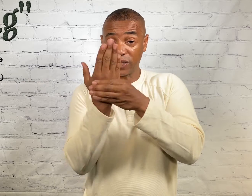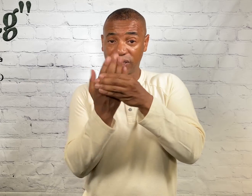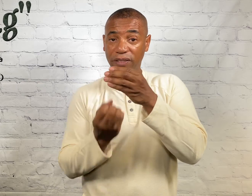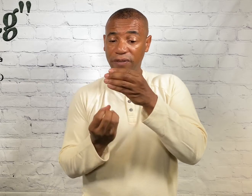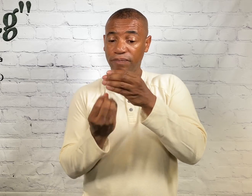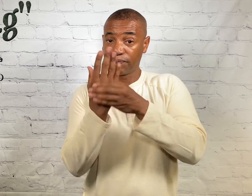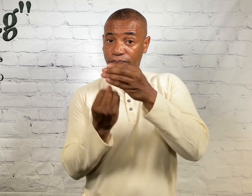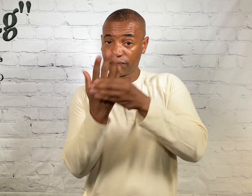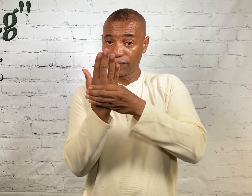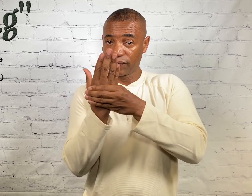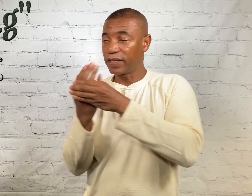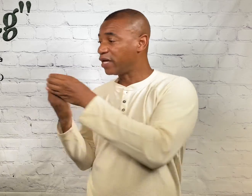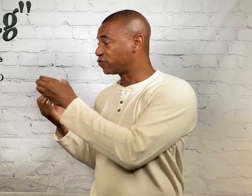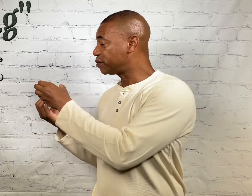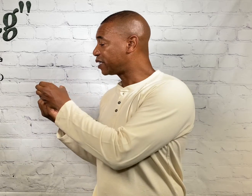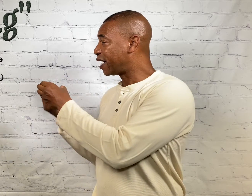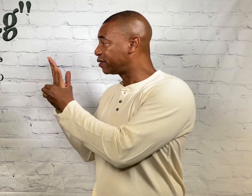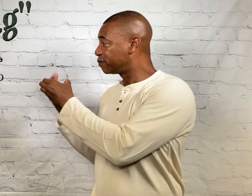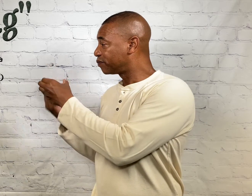twice. Here's from the side.